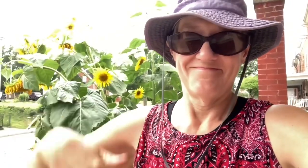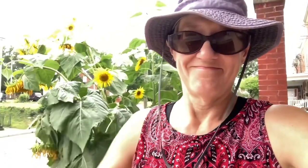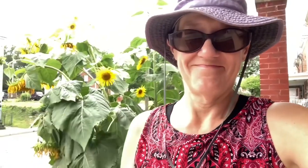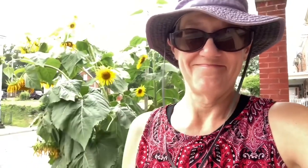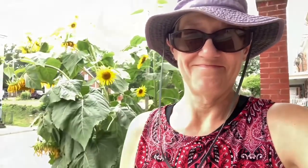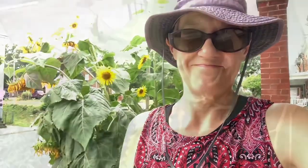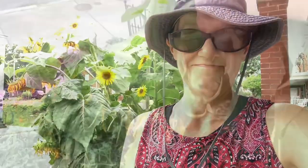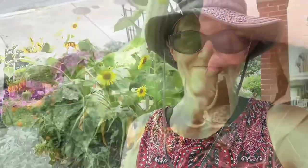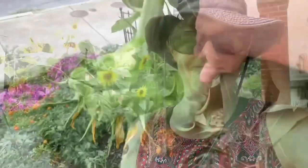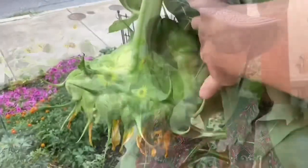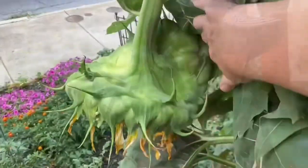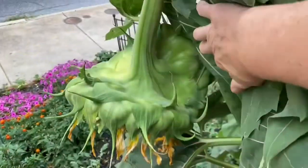ready.